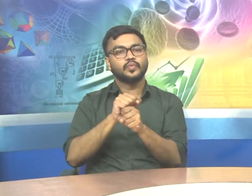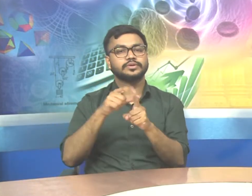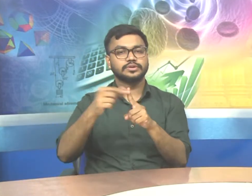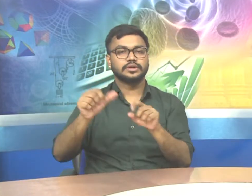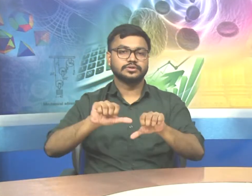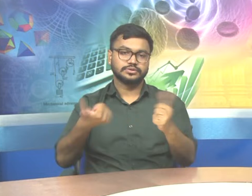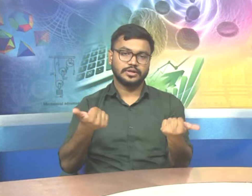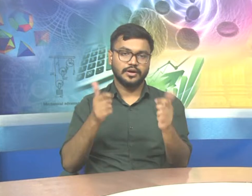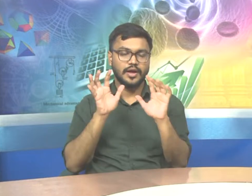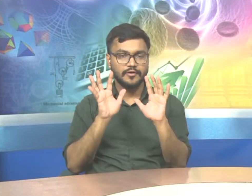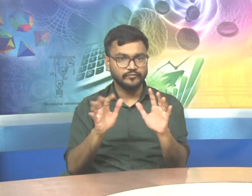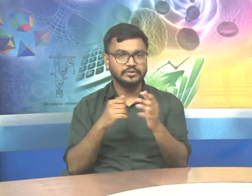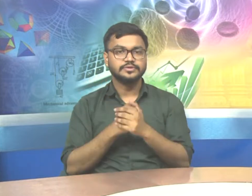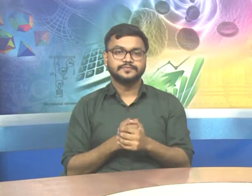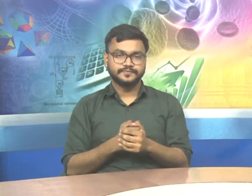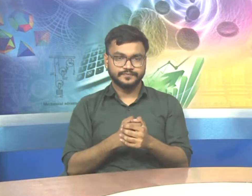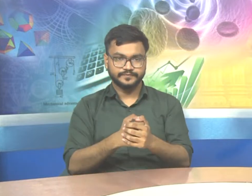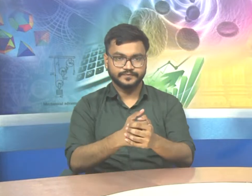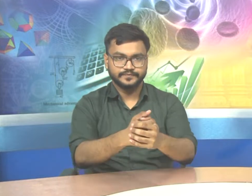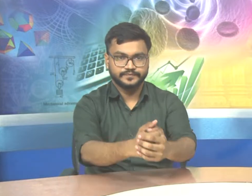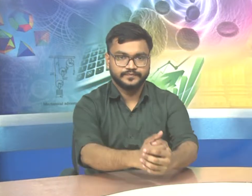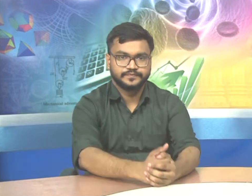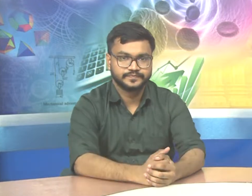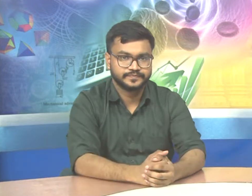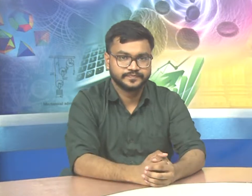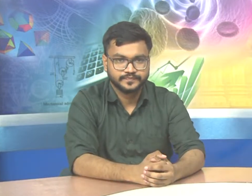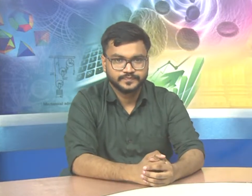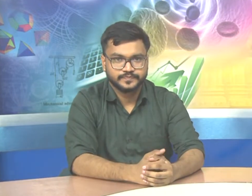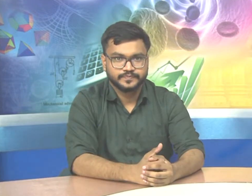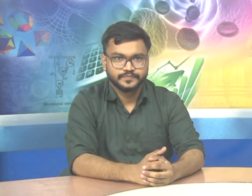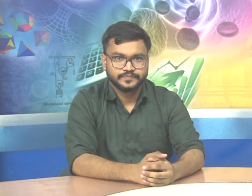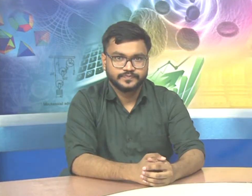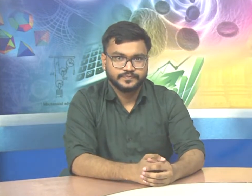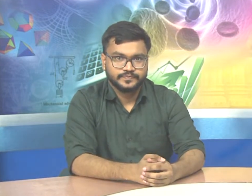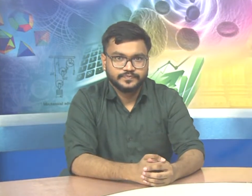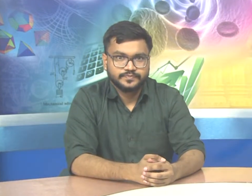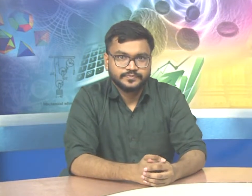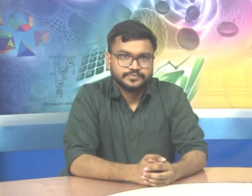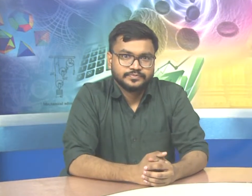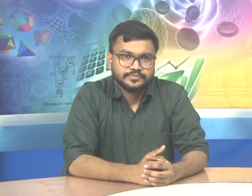So we can say it has magnetic energy in it.